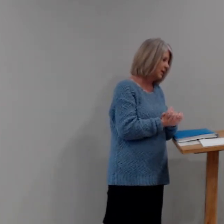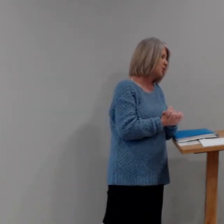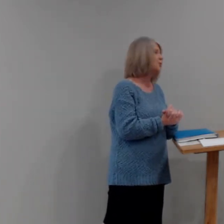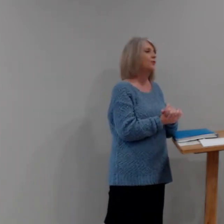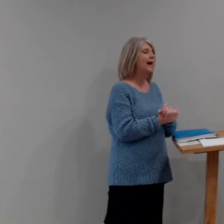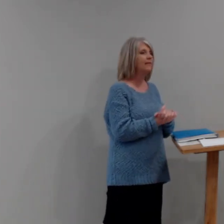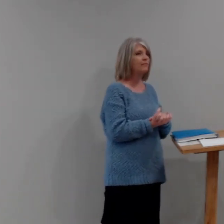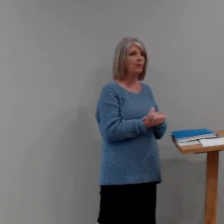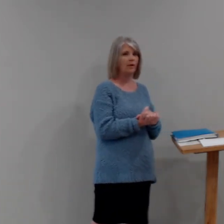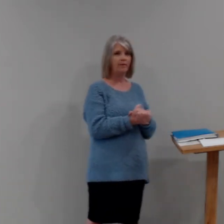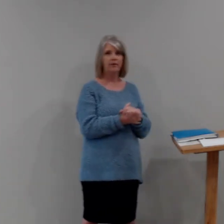July the 4th.